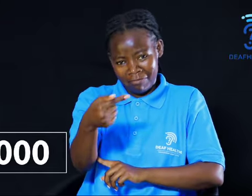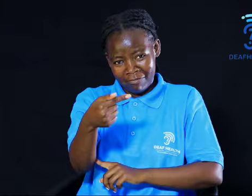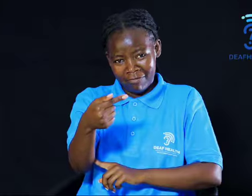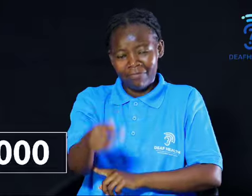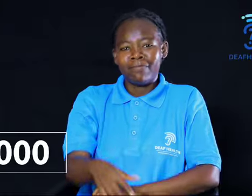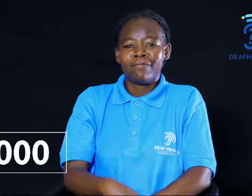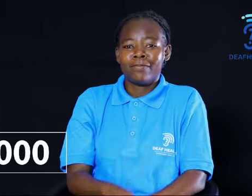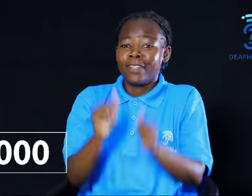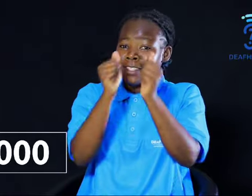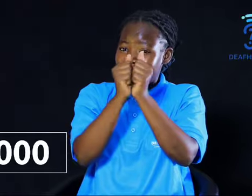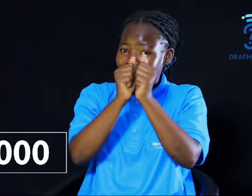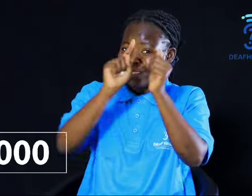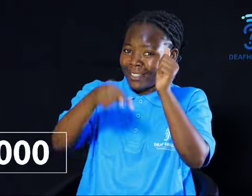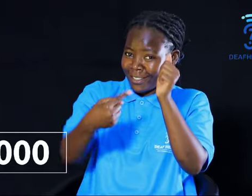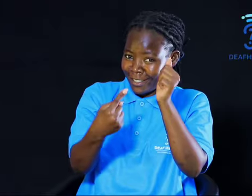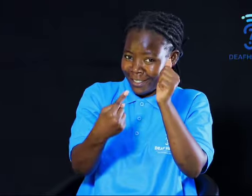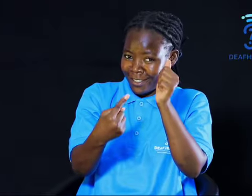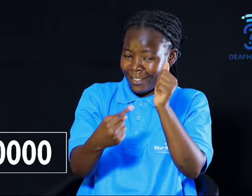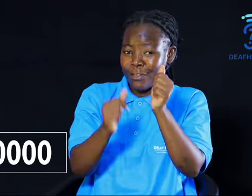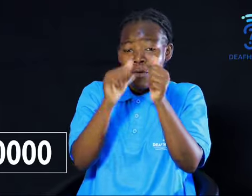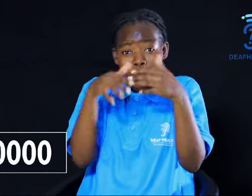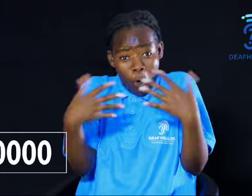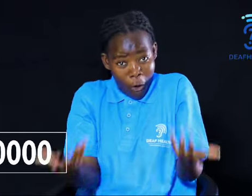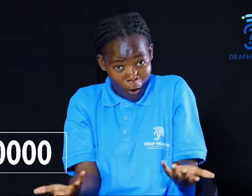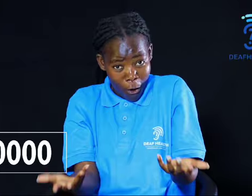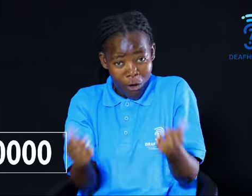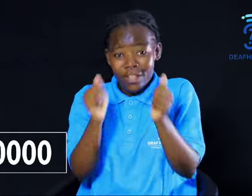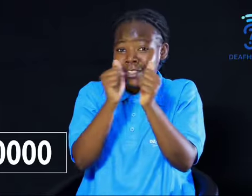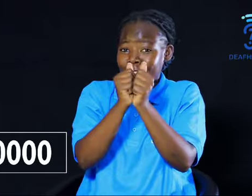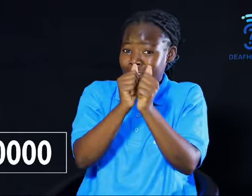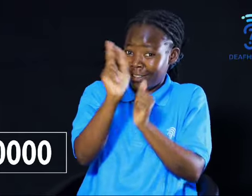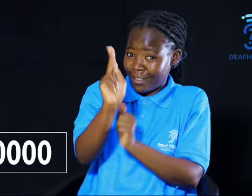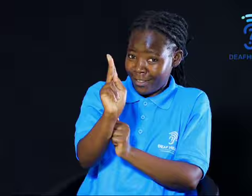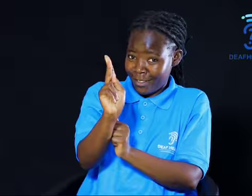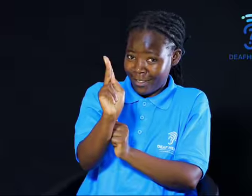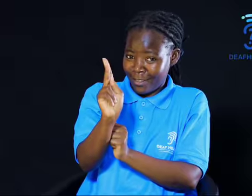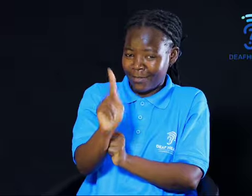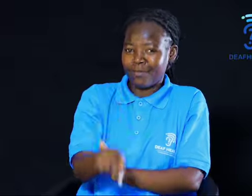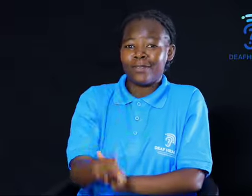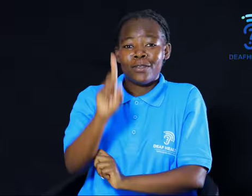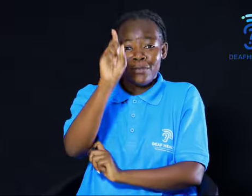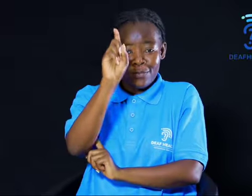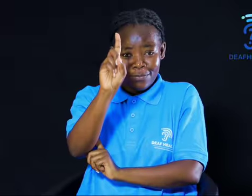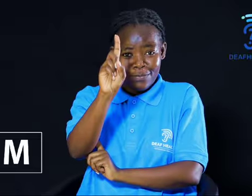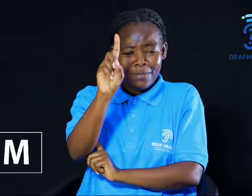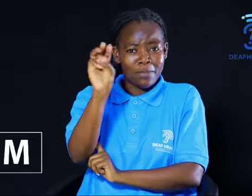2,000, 3,000, so you'll just be doing that. 10,000 or 10K.